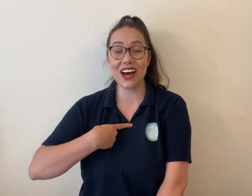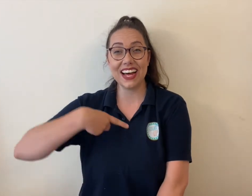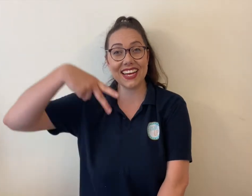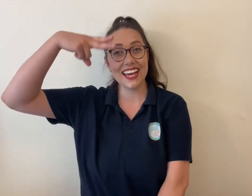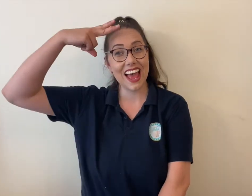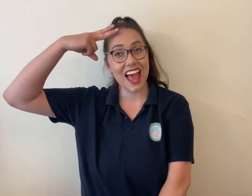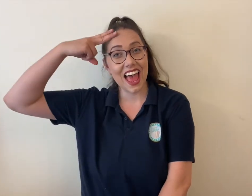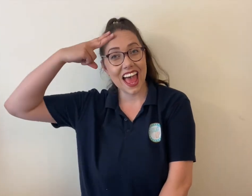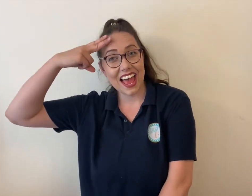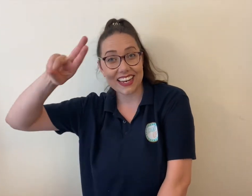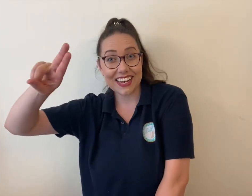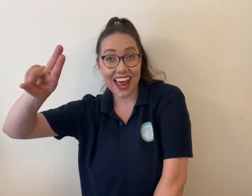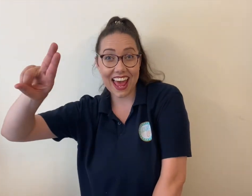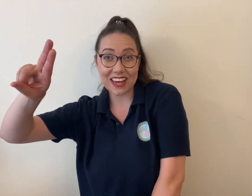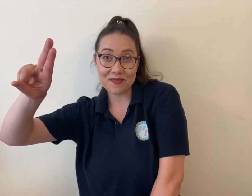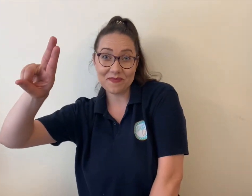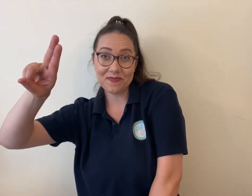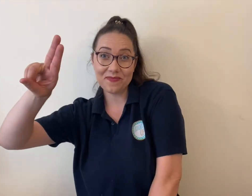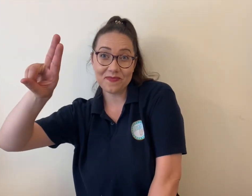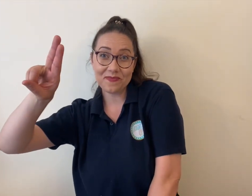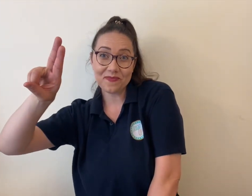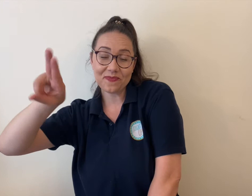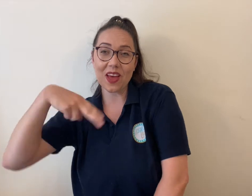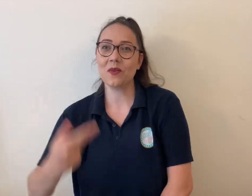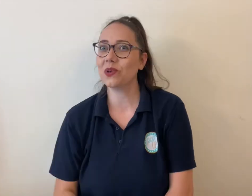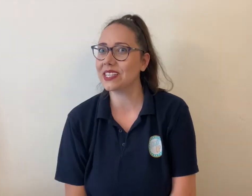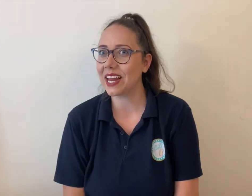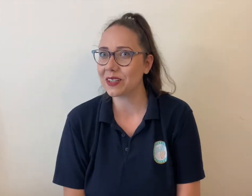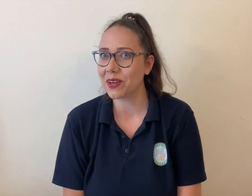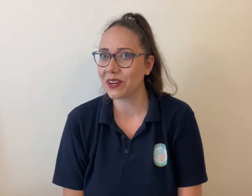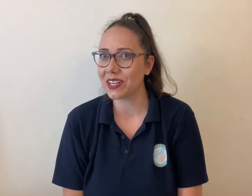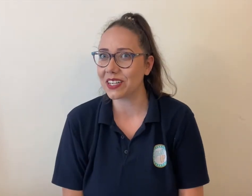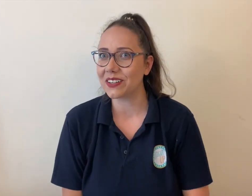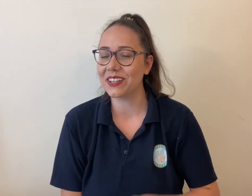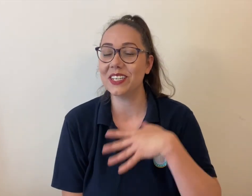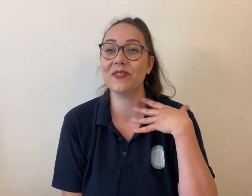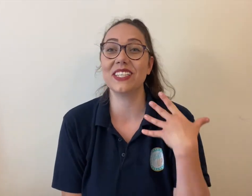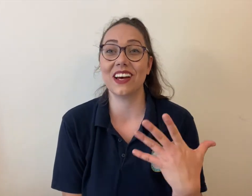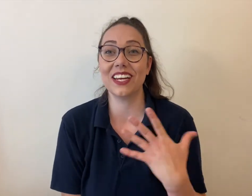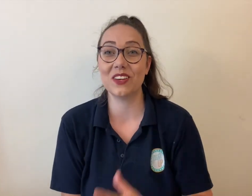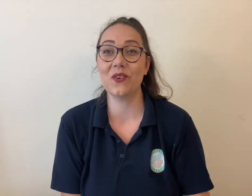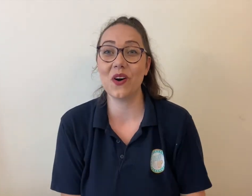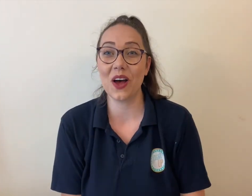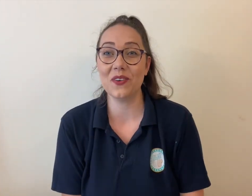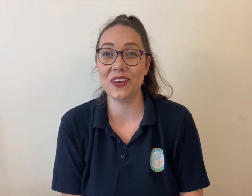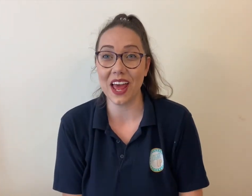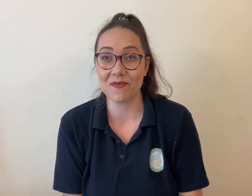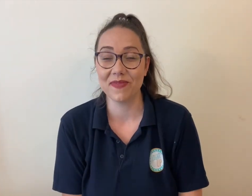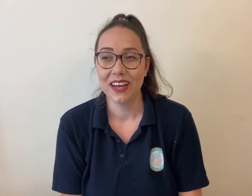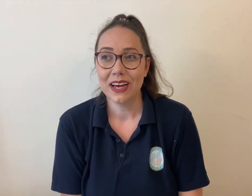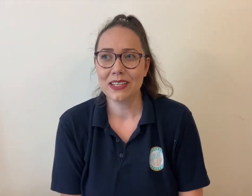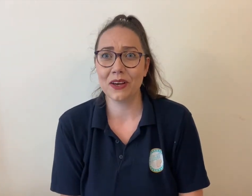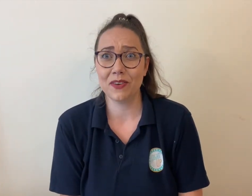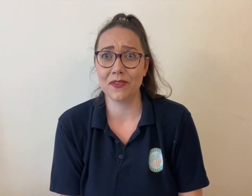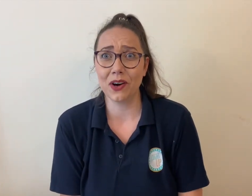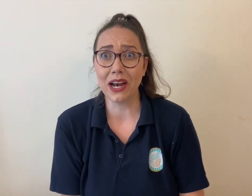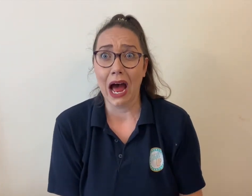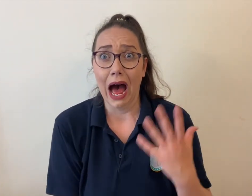my name, and then what's the next bit you're going to do? You need to be signing your own name. So if you've forgotten,